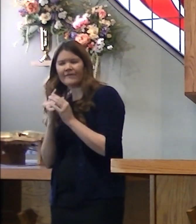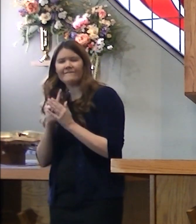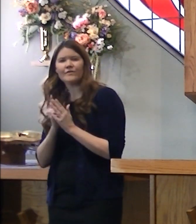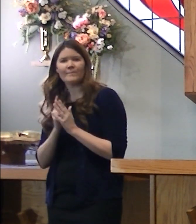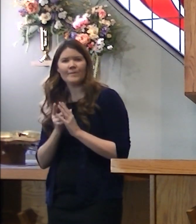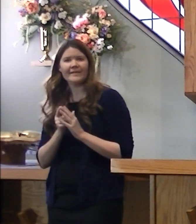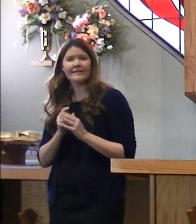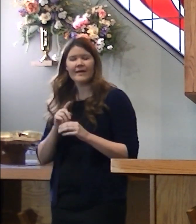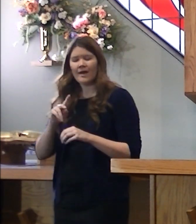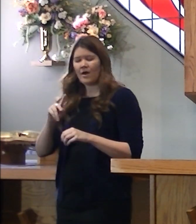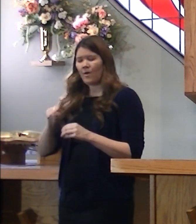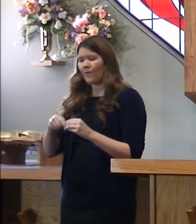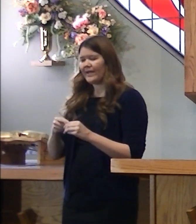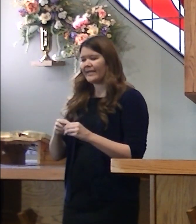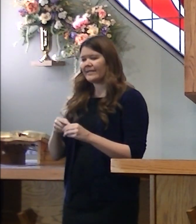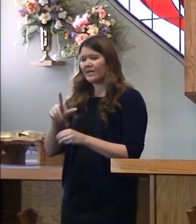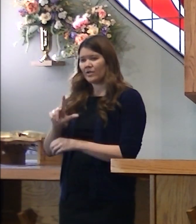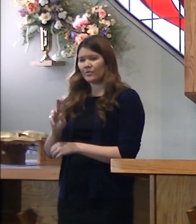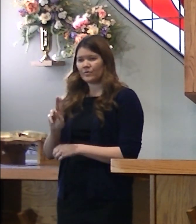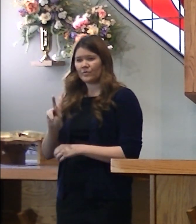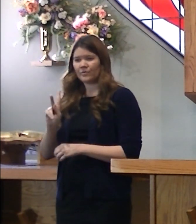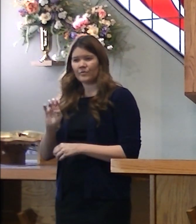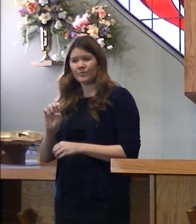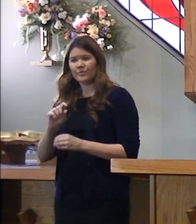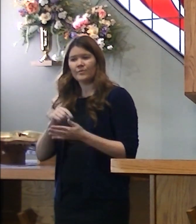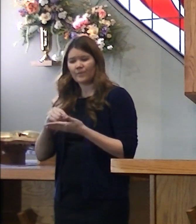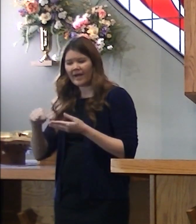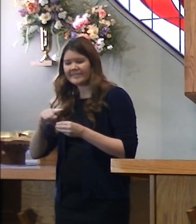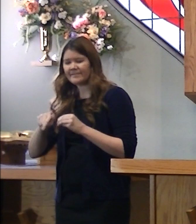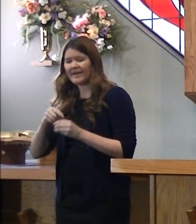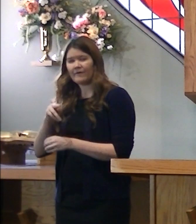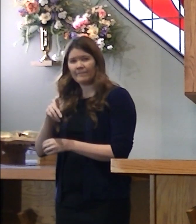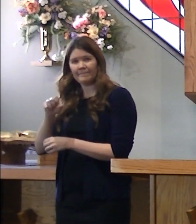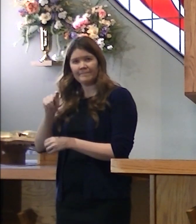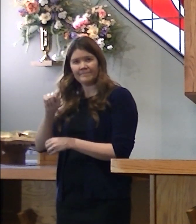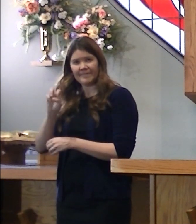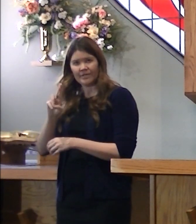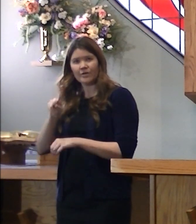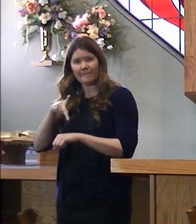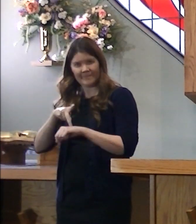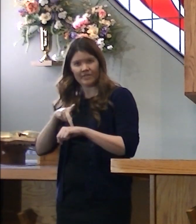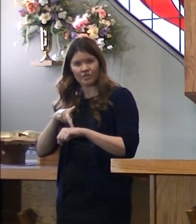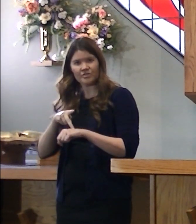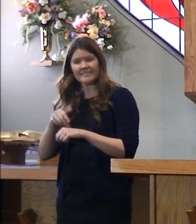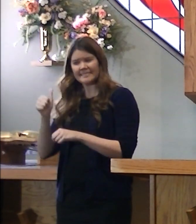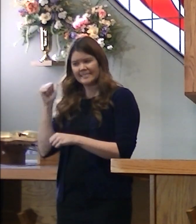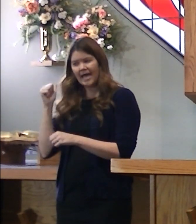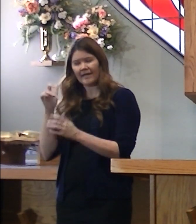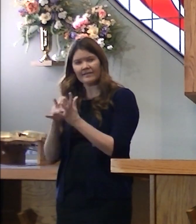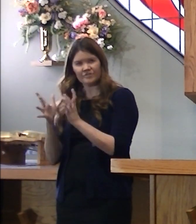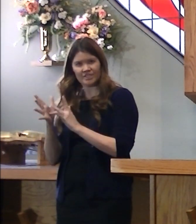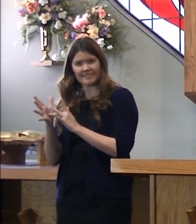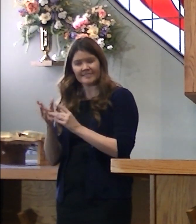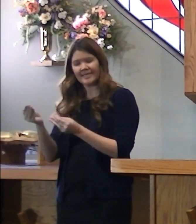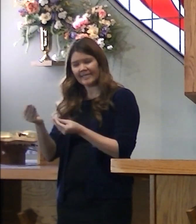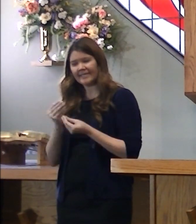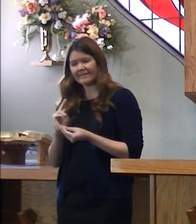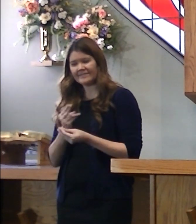Peter writes, or when Luke writes about Peter's denial of Jesus, he gives us just the